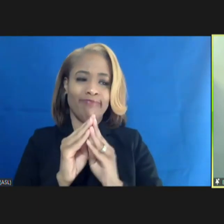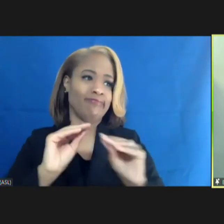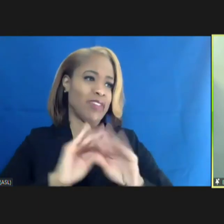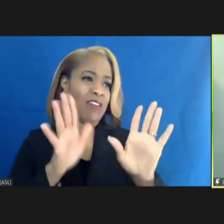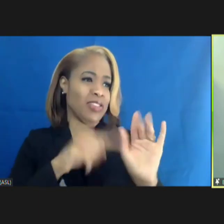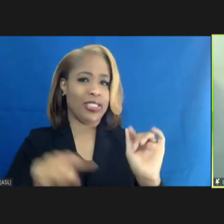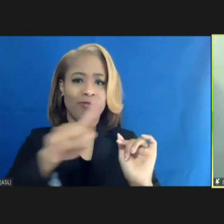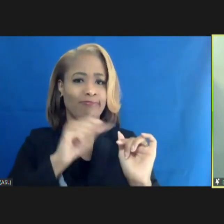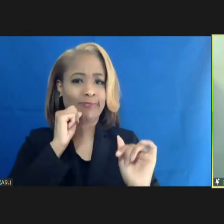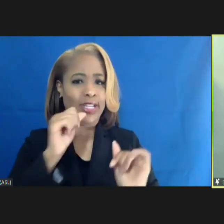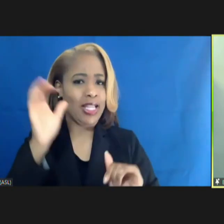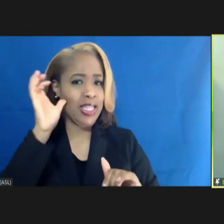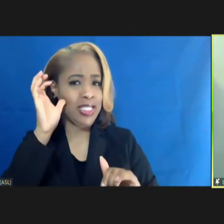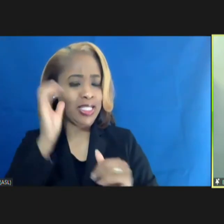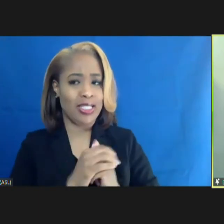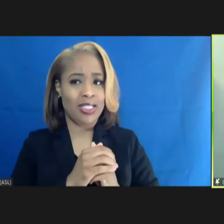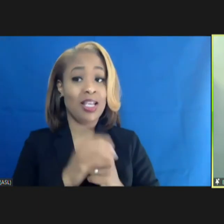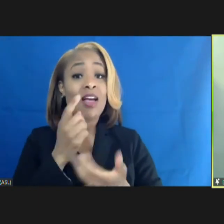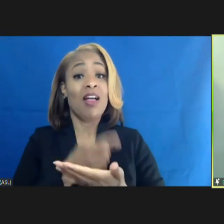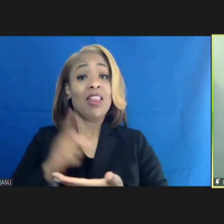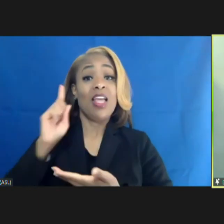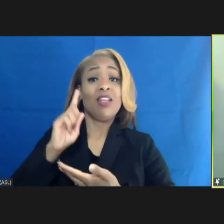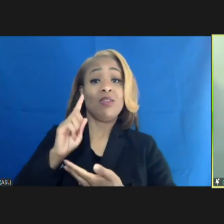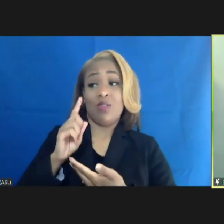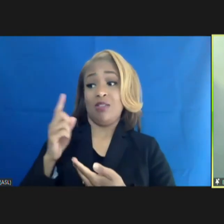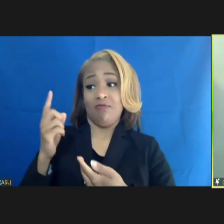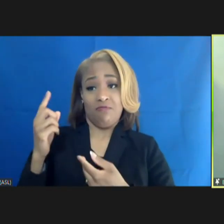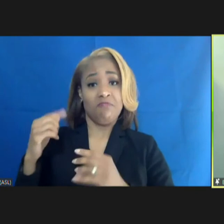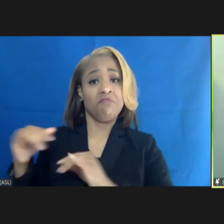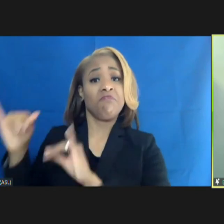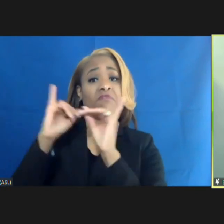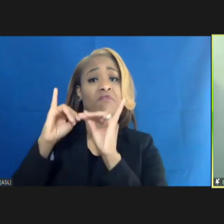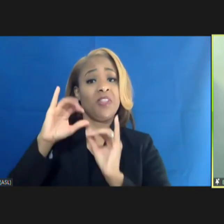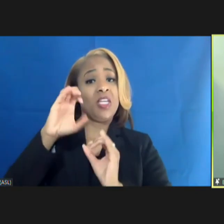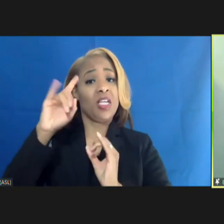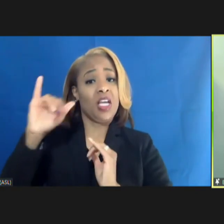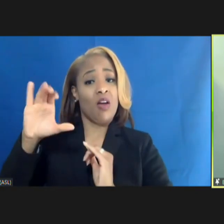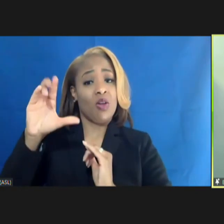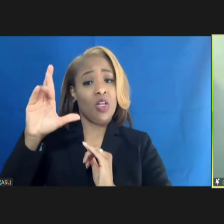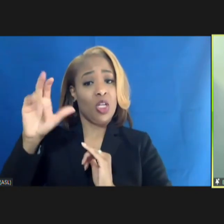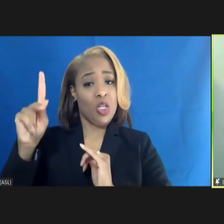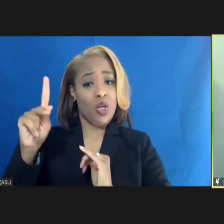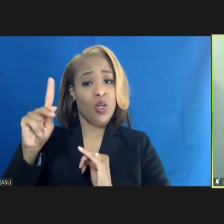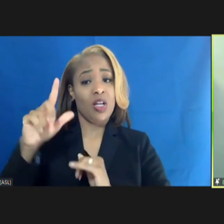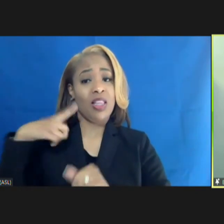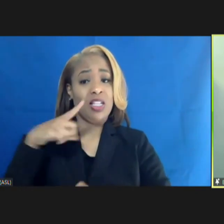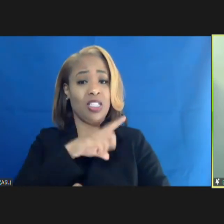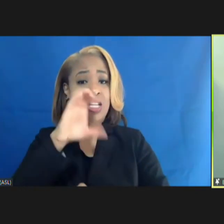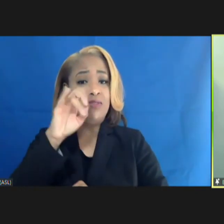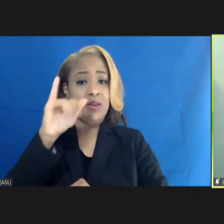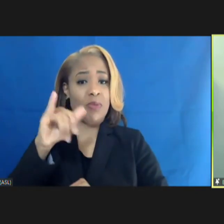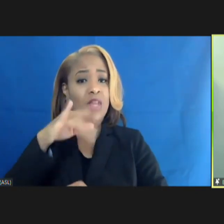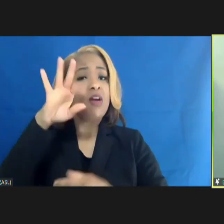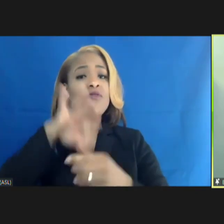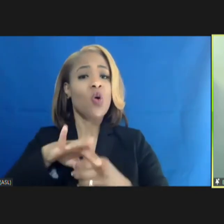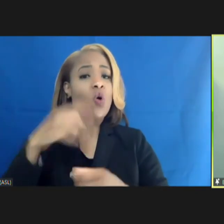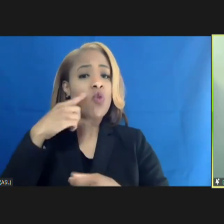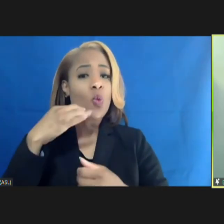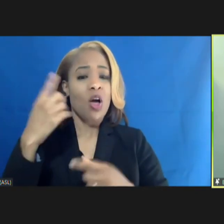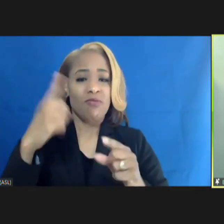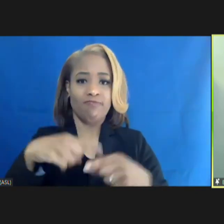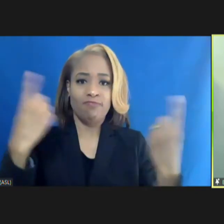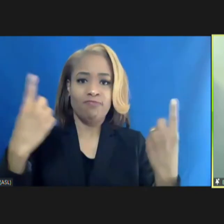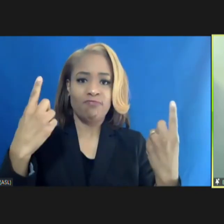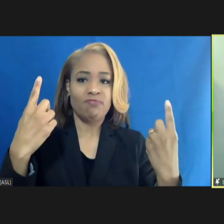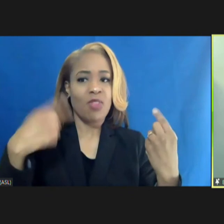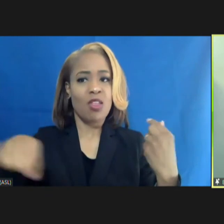my colleagues and I from the Michigan Association of County Clerks Legislative Committee voted to oppose the majority of these